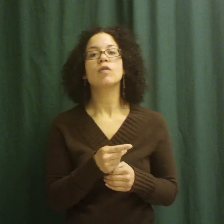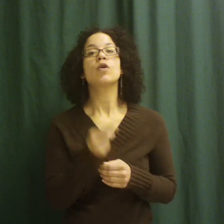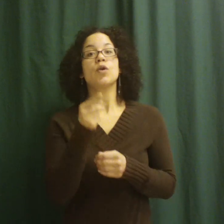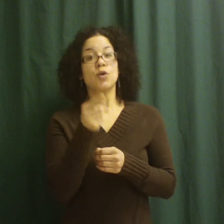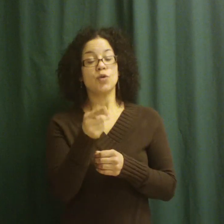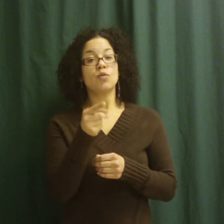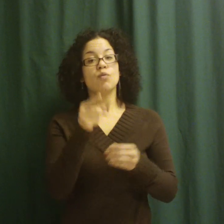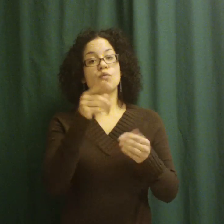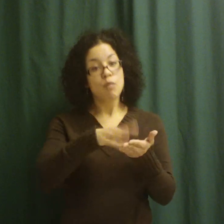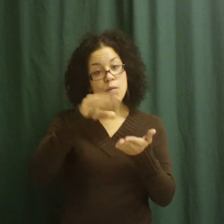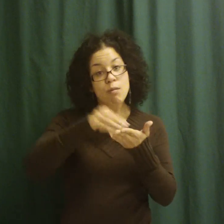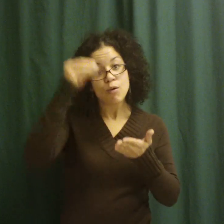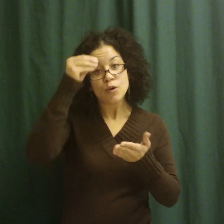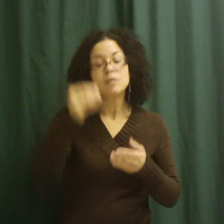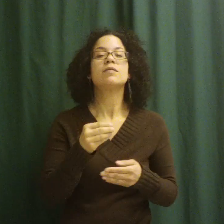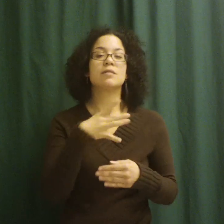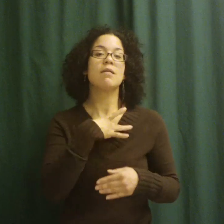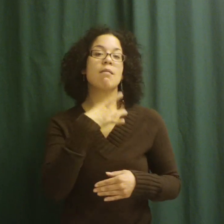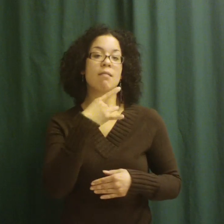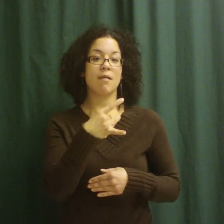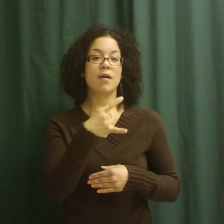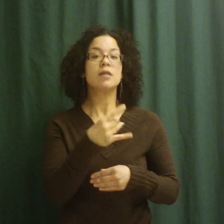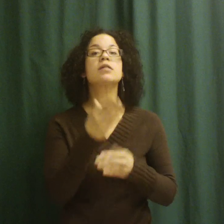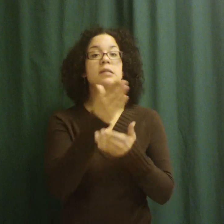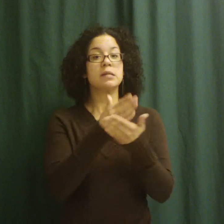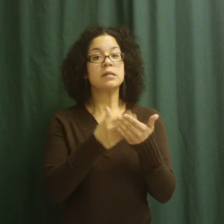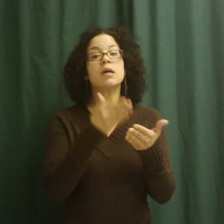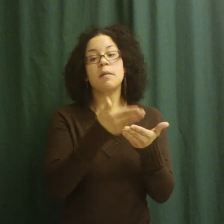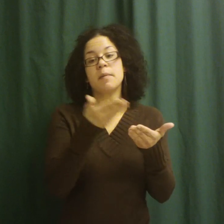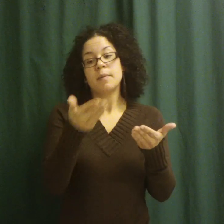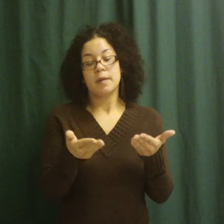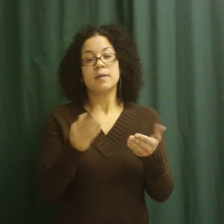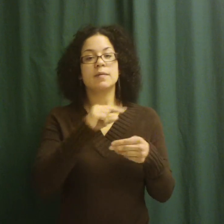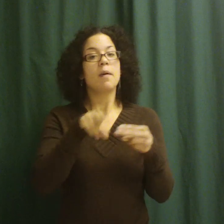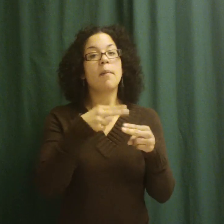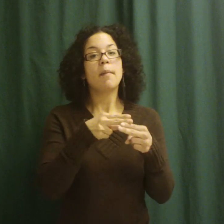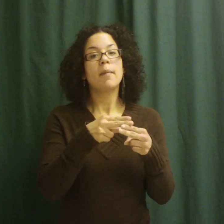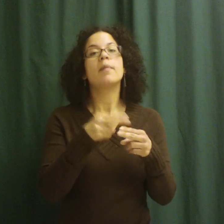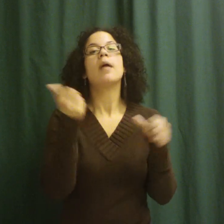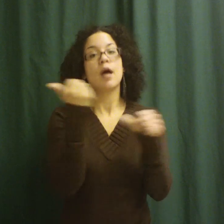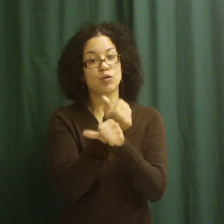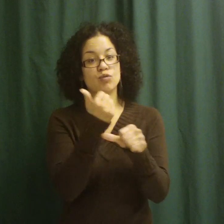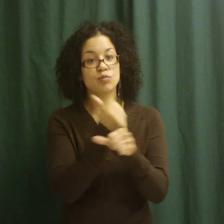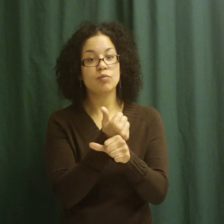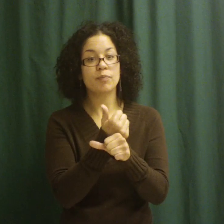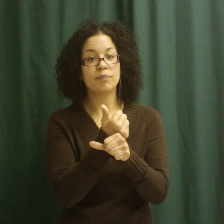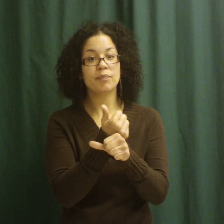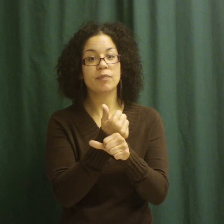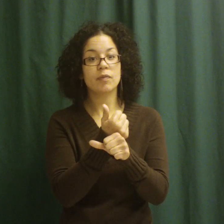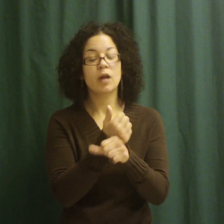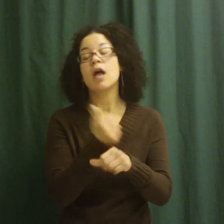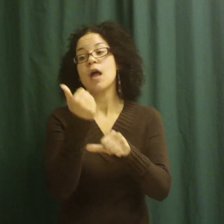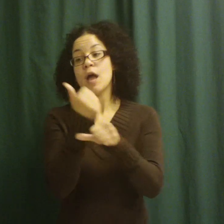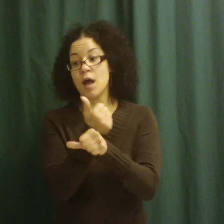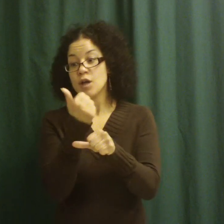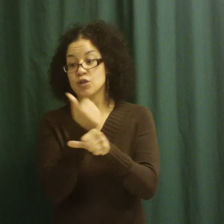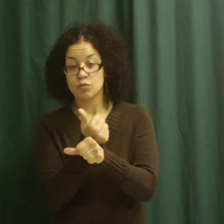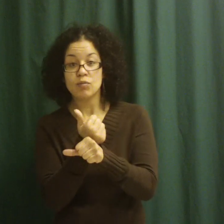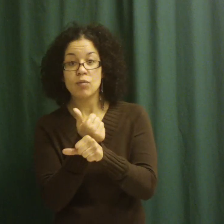practical problems that you can solve once you know algebra. You will use